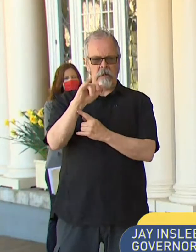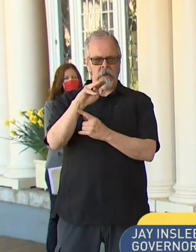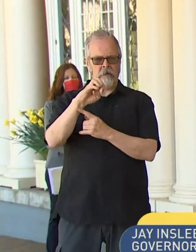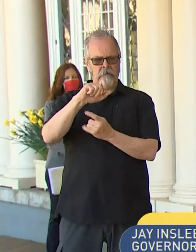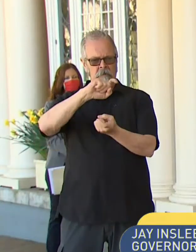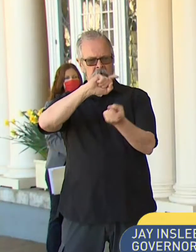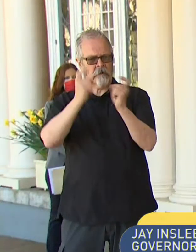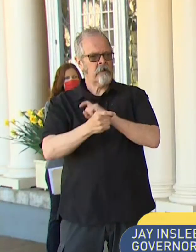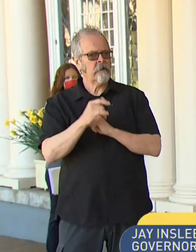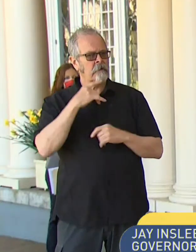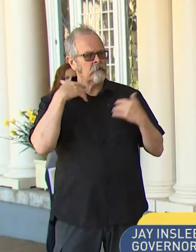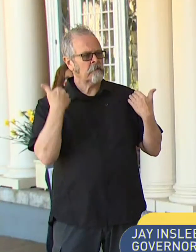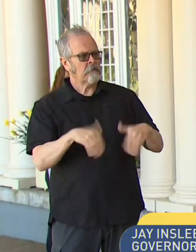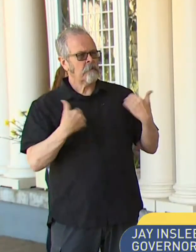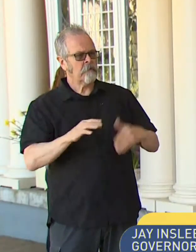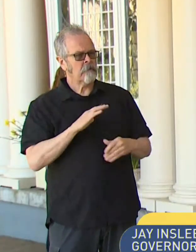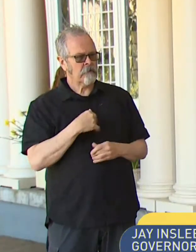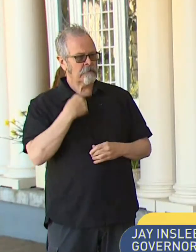With that, we have Lacey